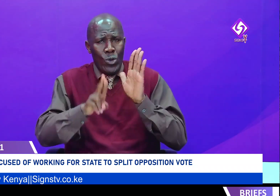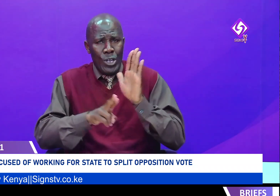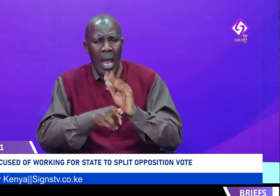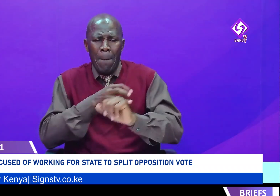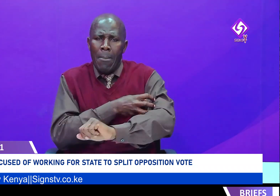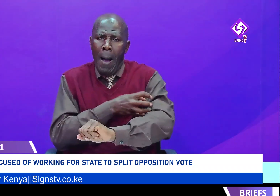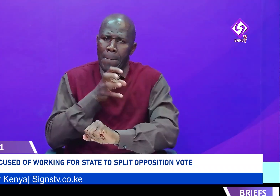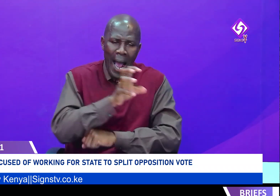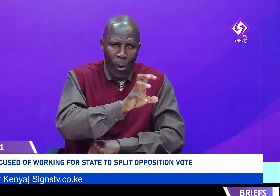ruling power.